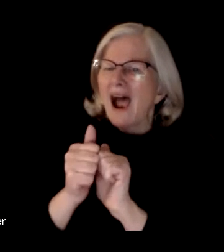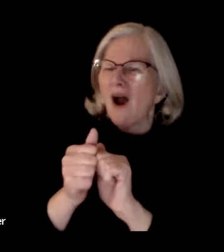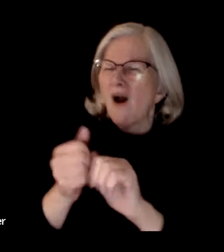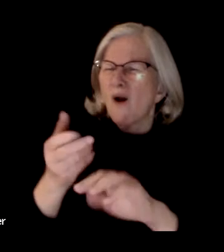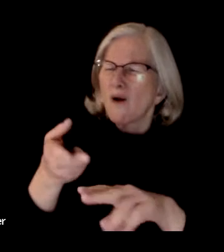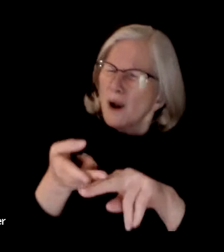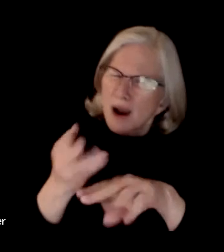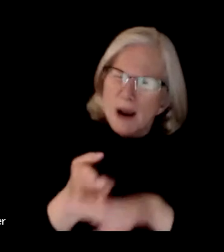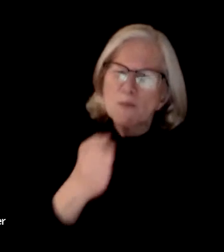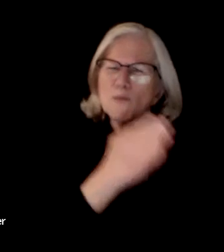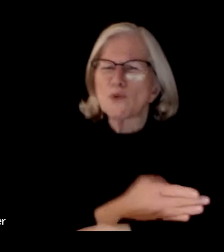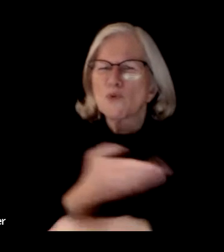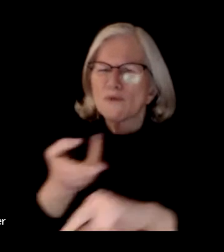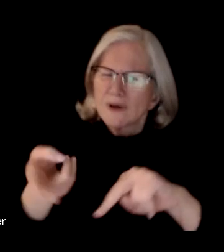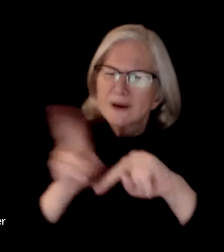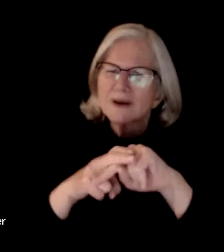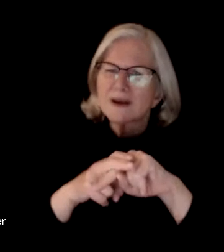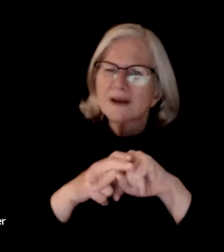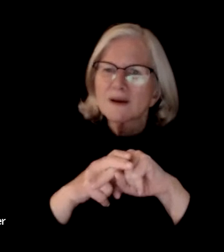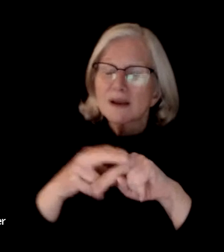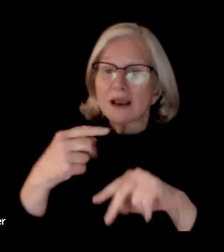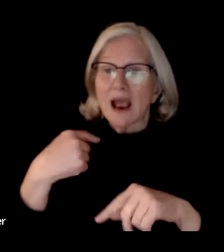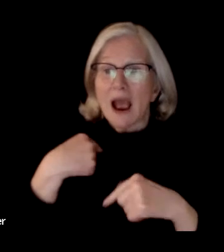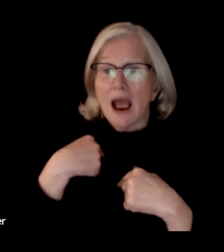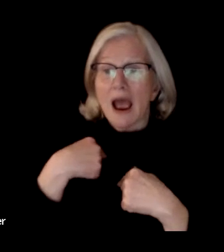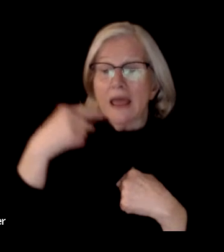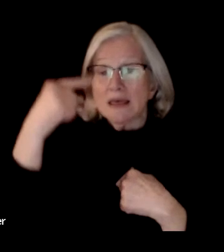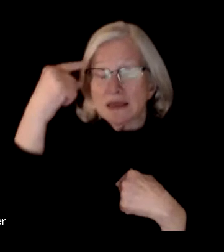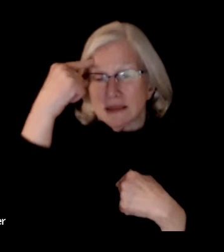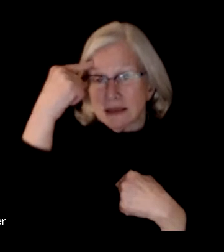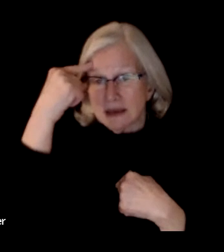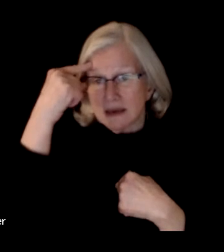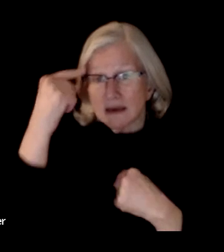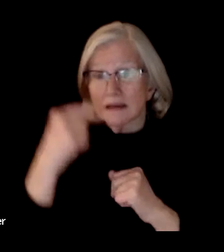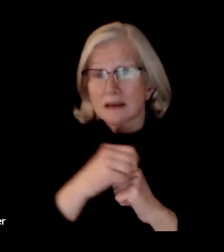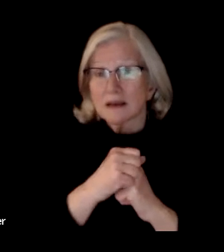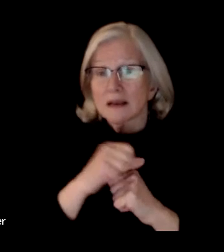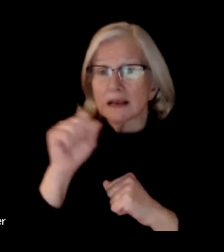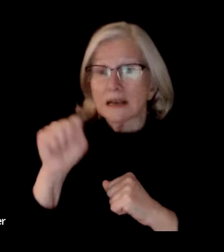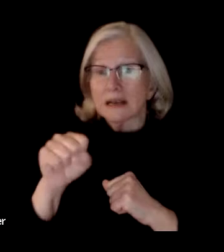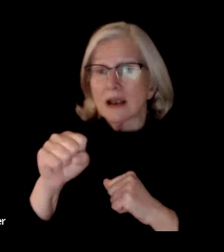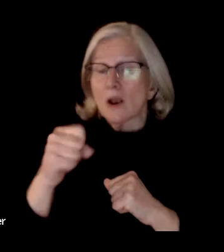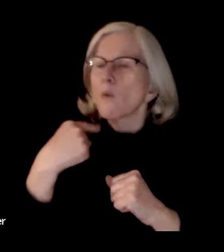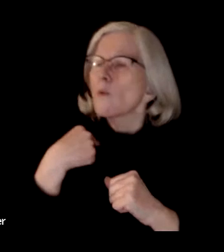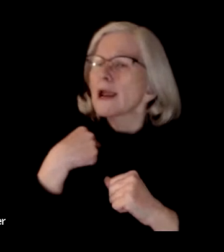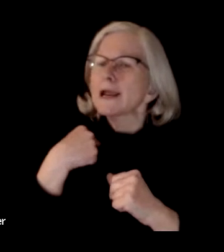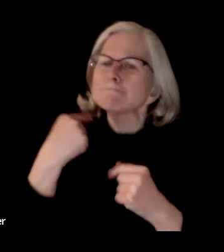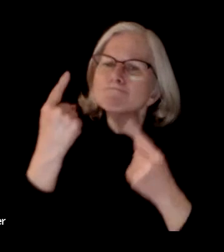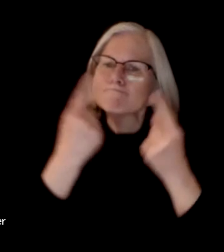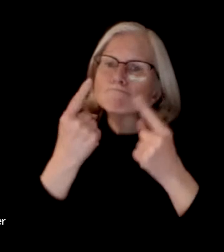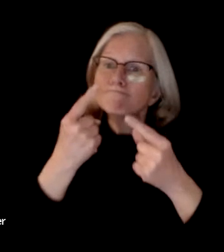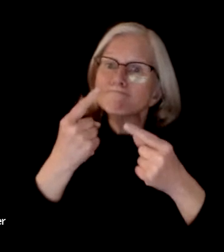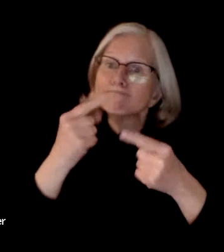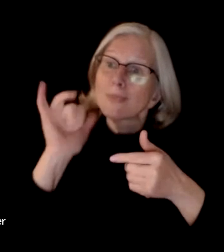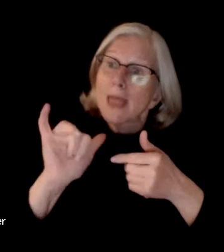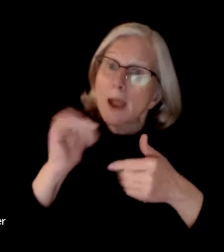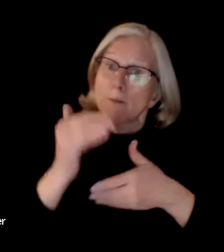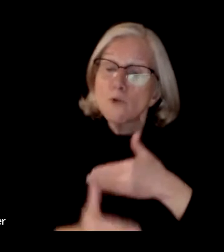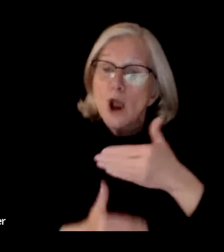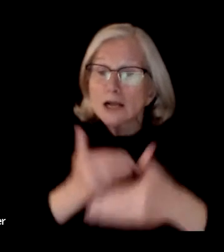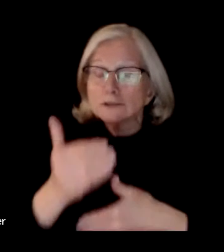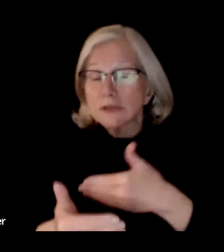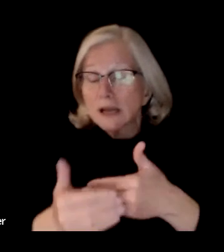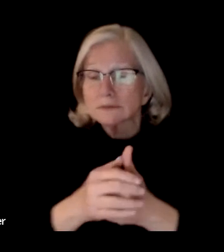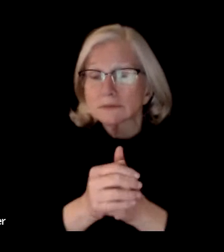although I do think that as we consider the process, there are